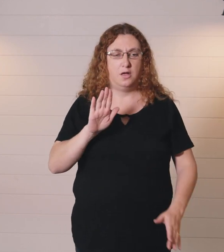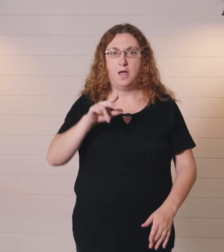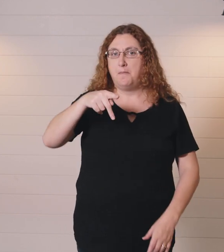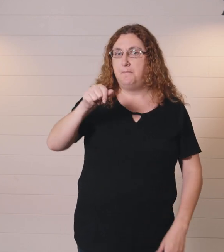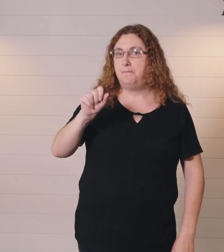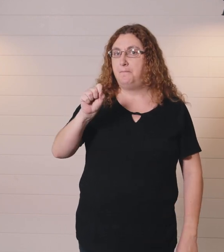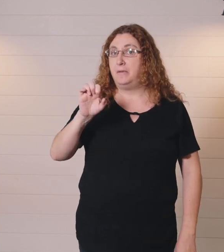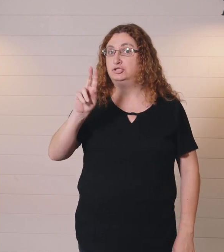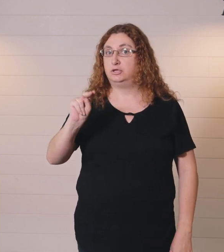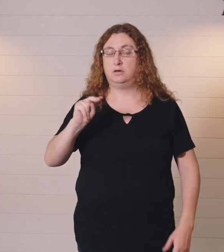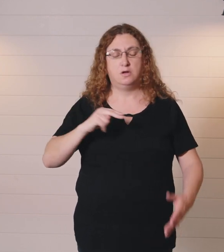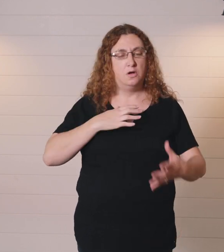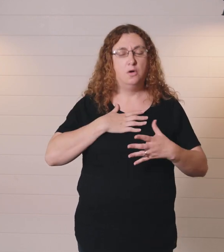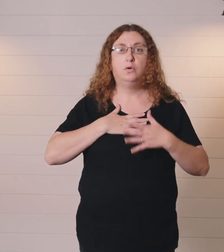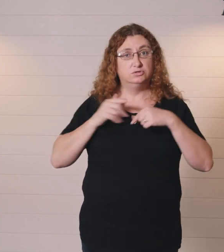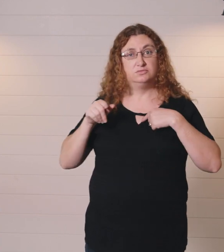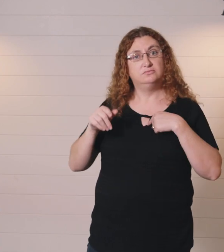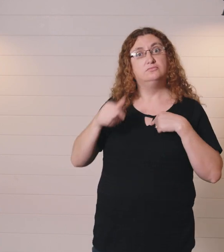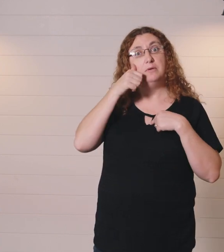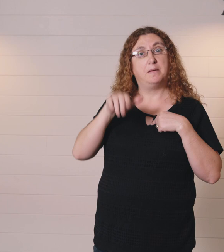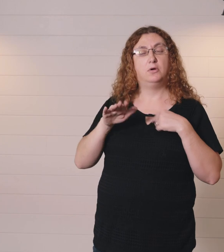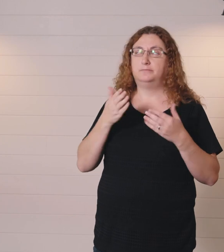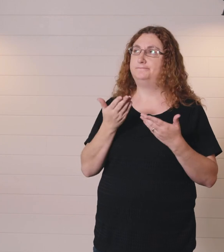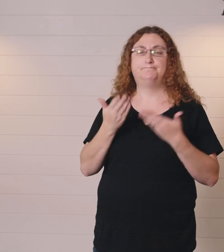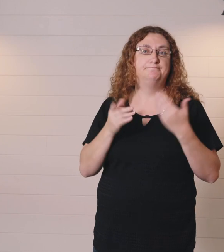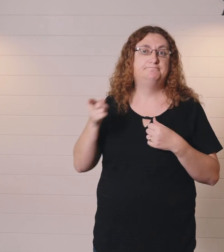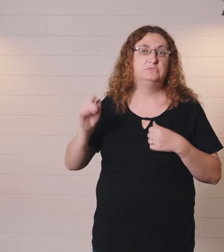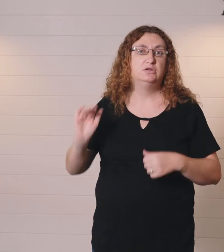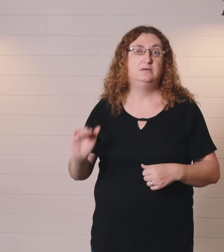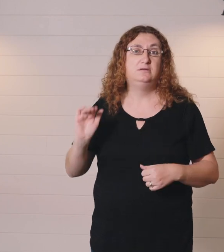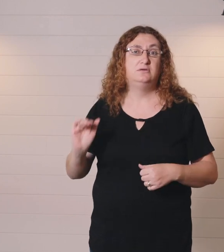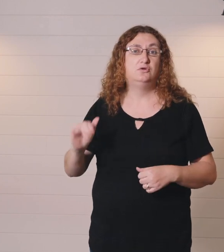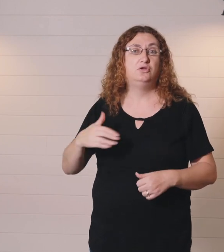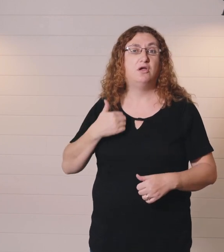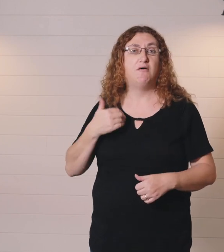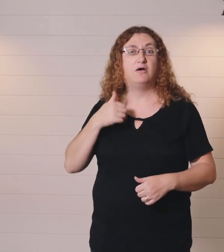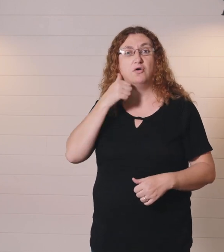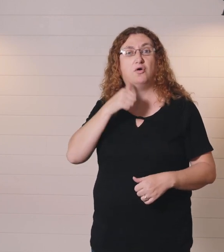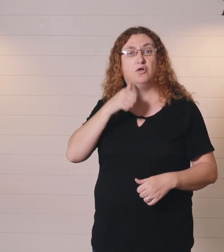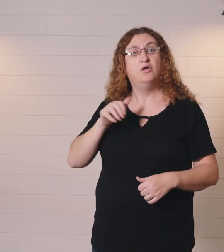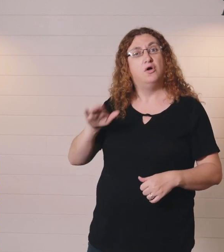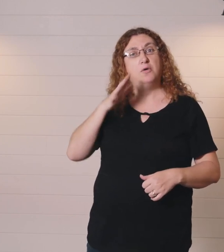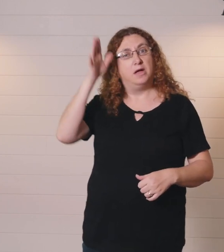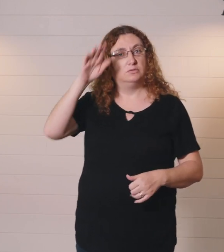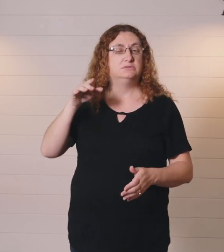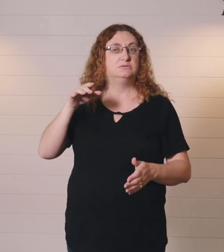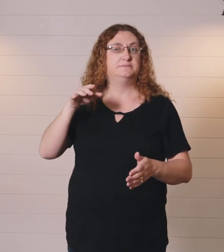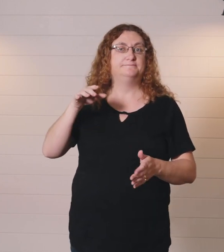Remember that she was a young Jewish girl. Her parents would have been captives. They had died. She was raised by her cousin